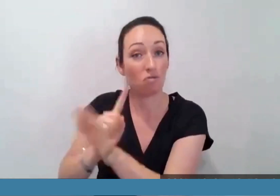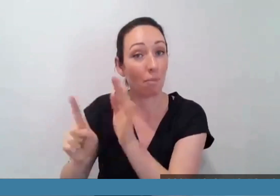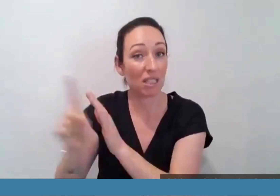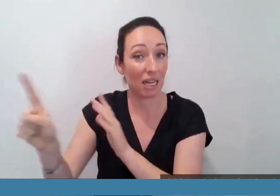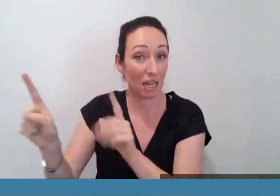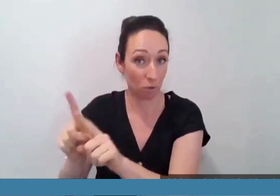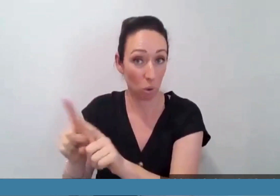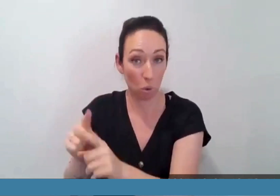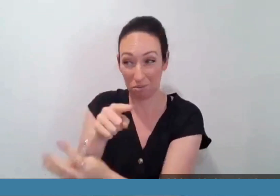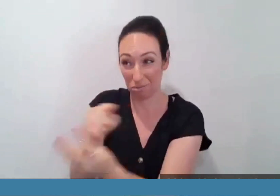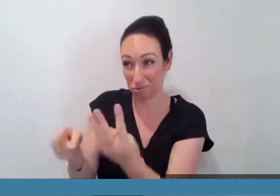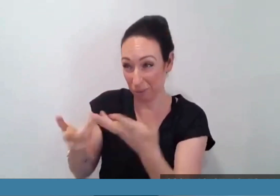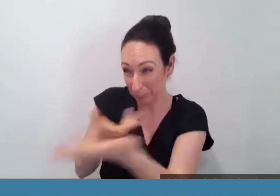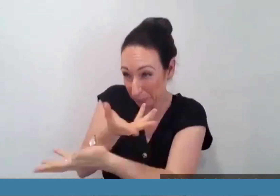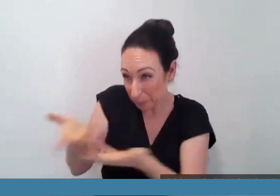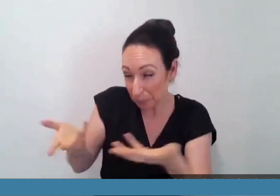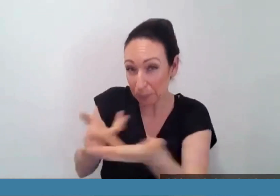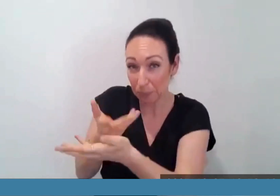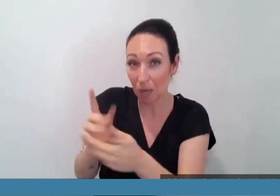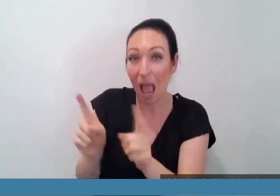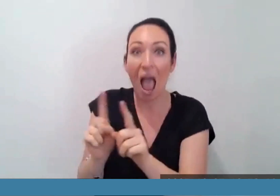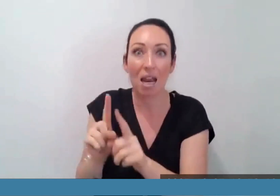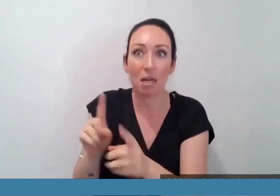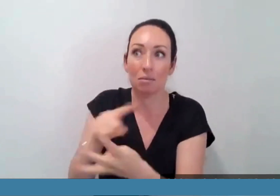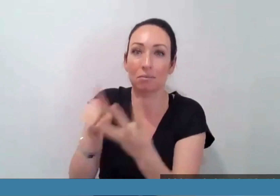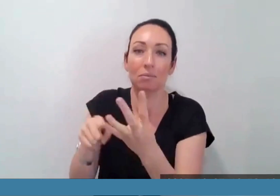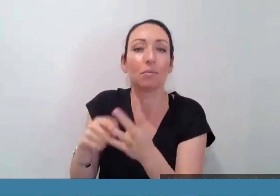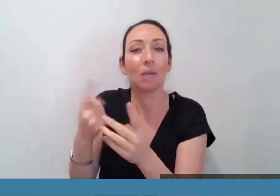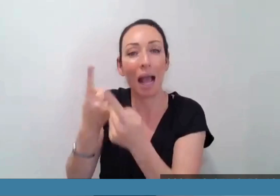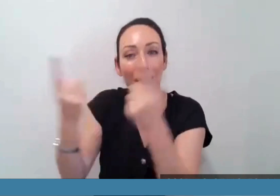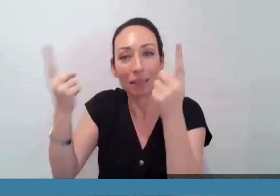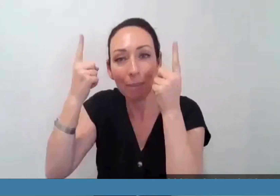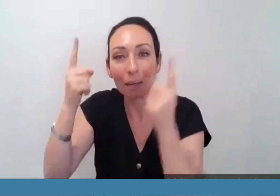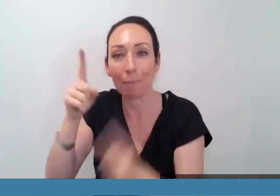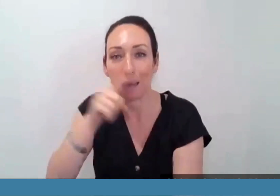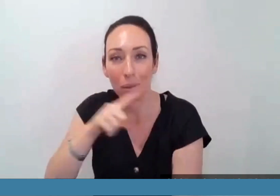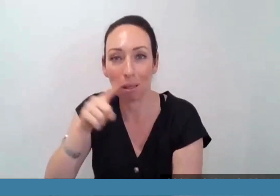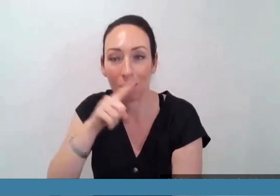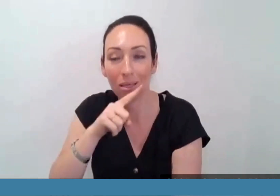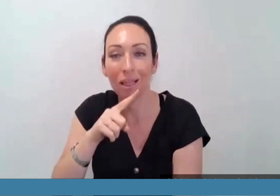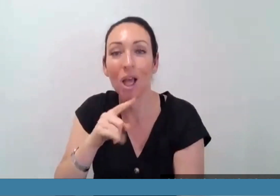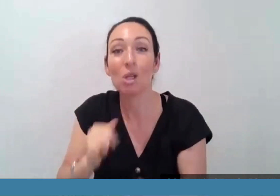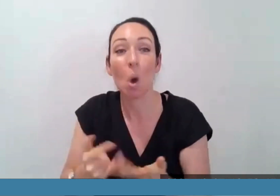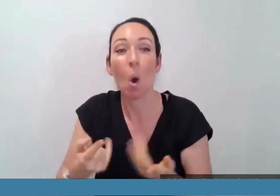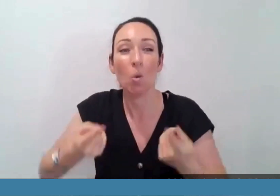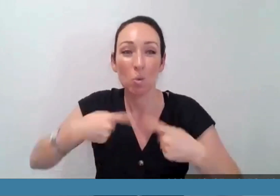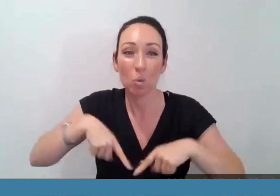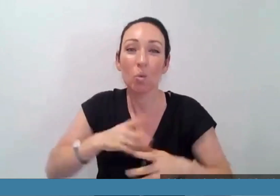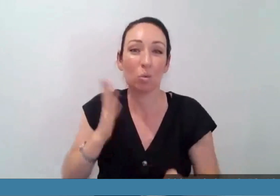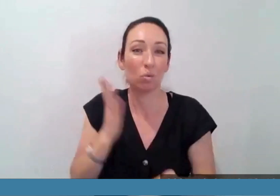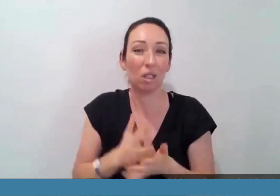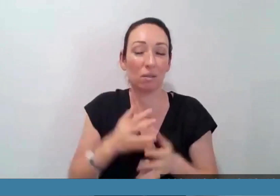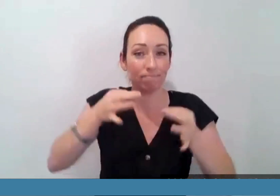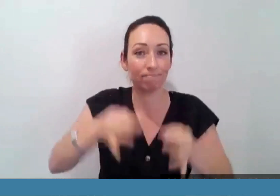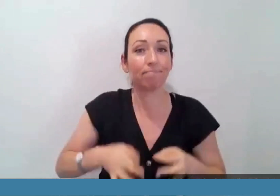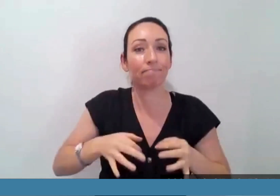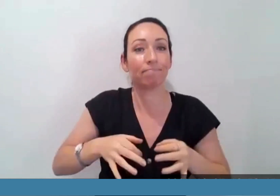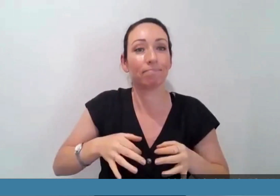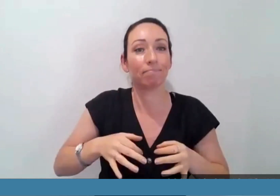representatives and academics. So we are looking for proposals that consider the population group and the scope